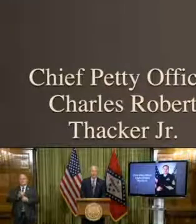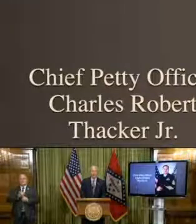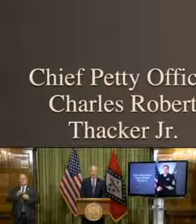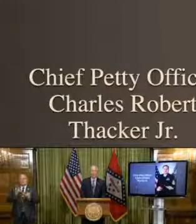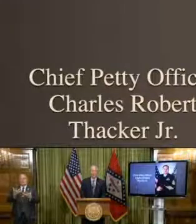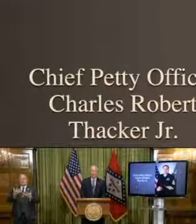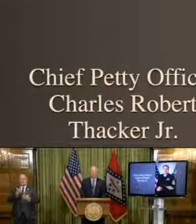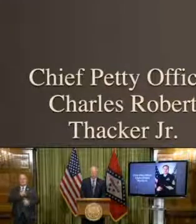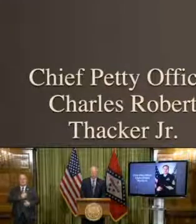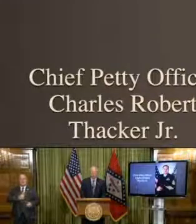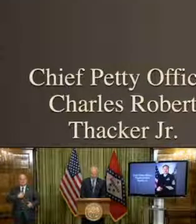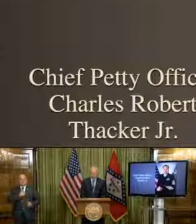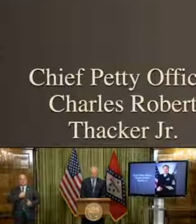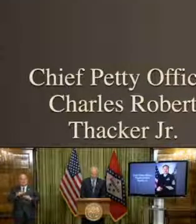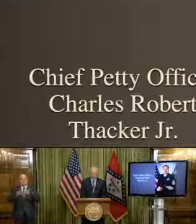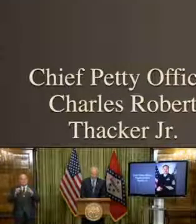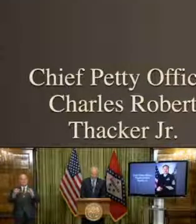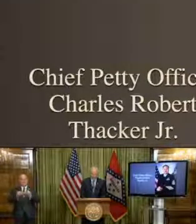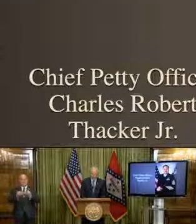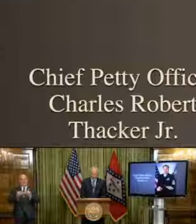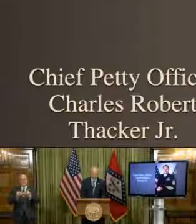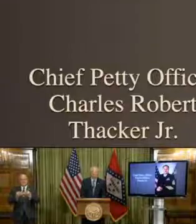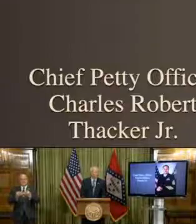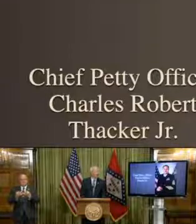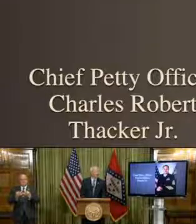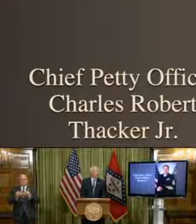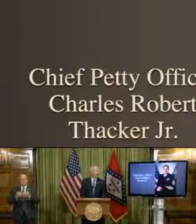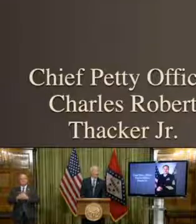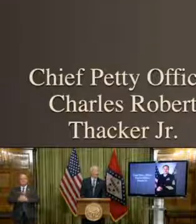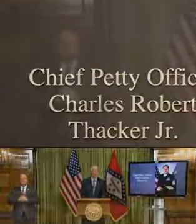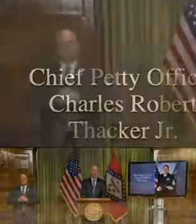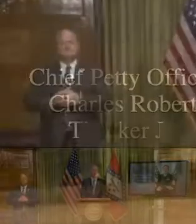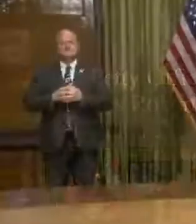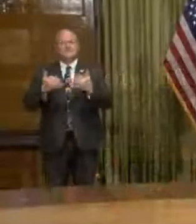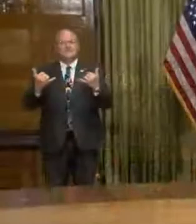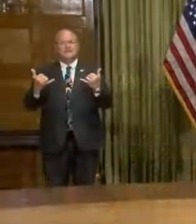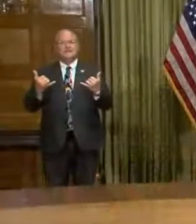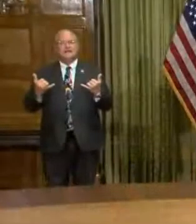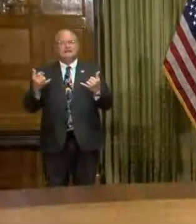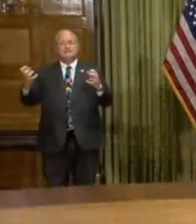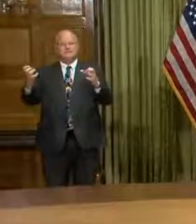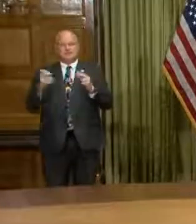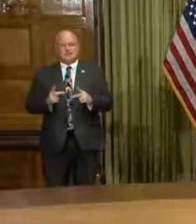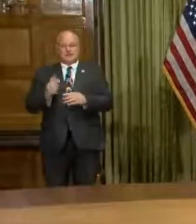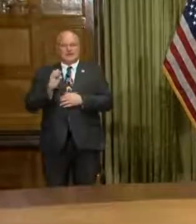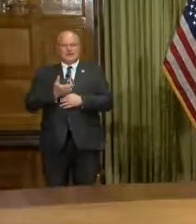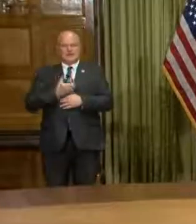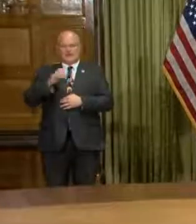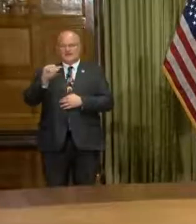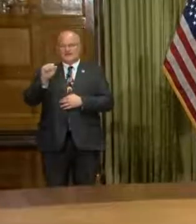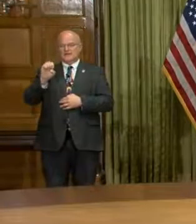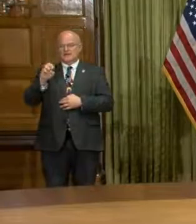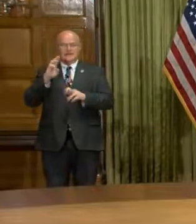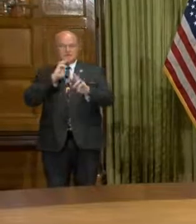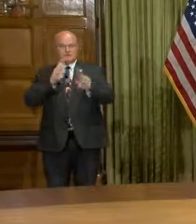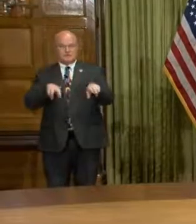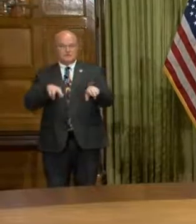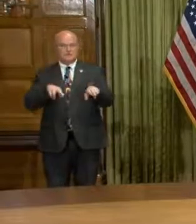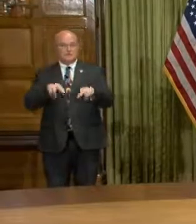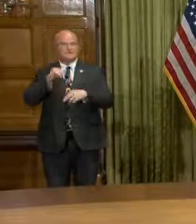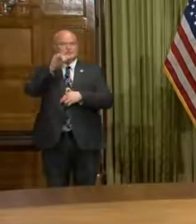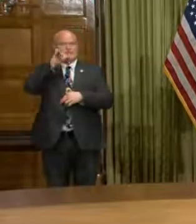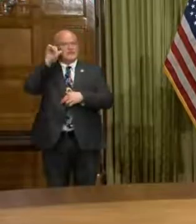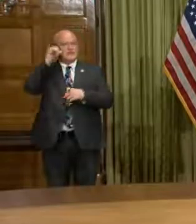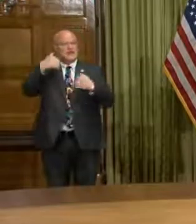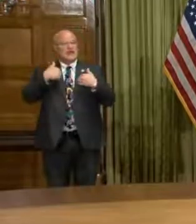express condolences to his family in a public fashion. Now let me come back to our case report.